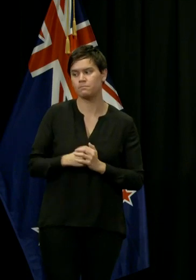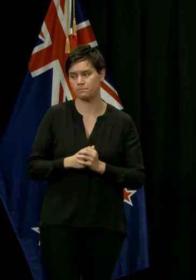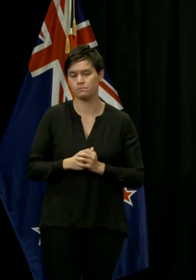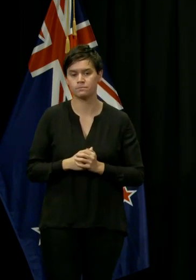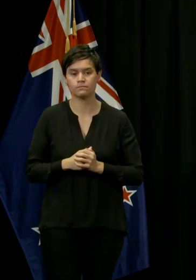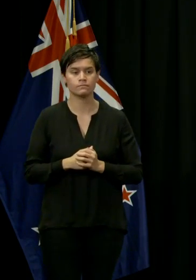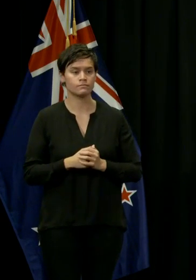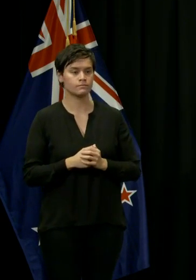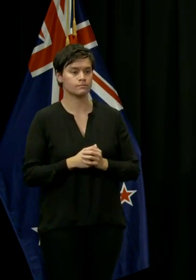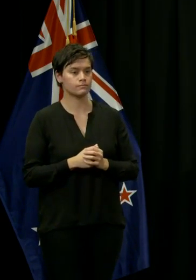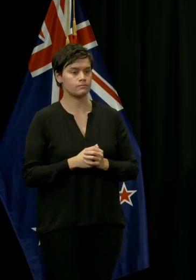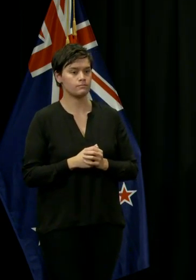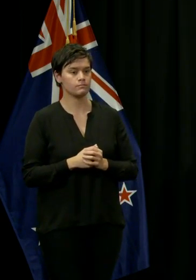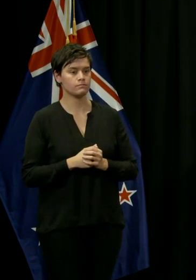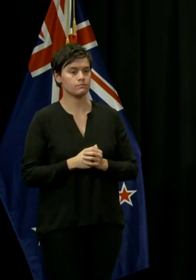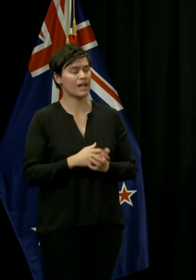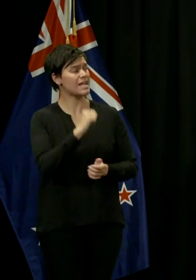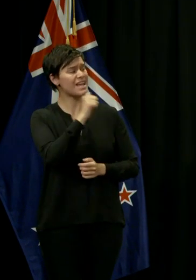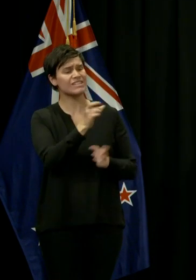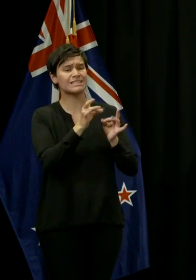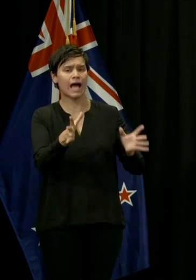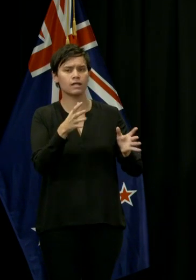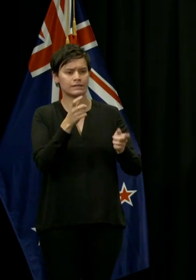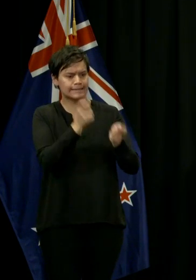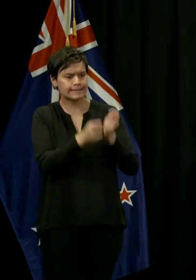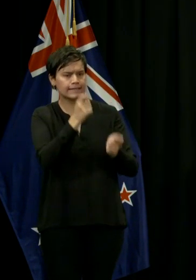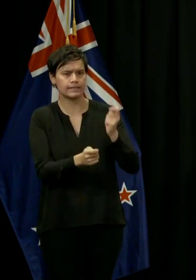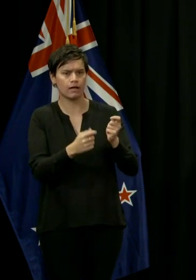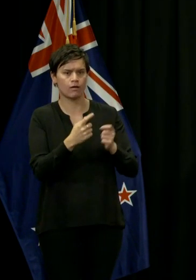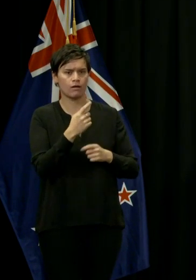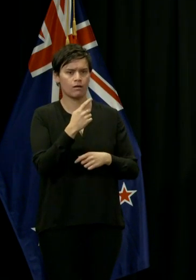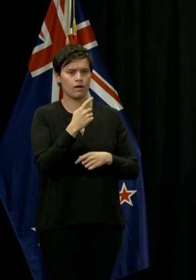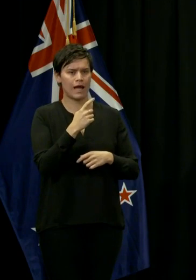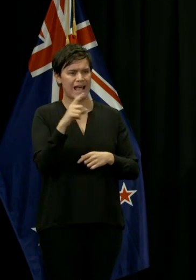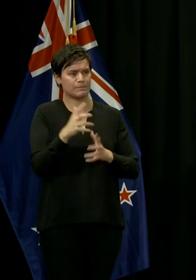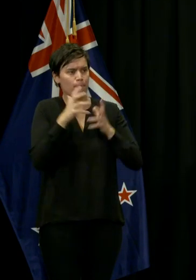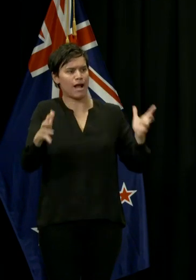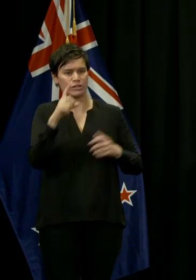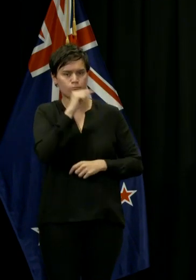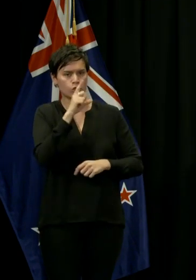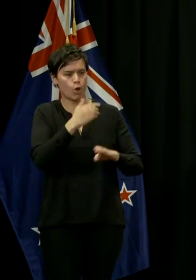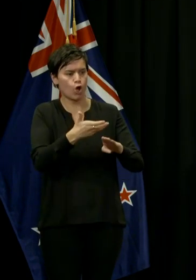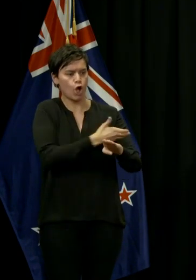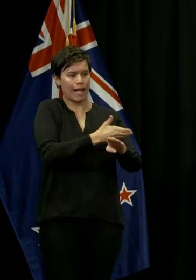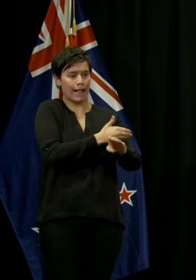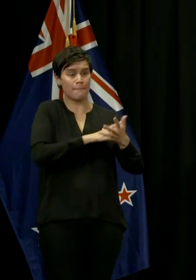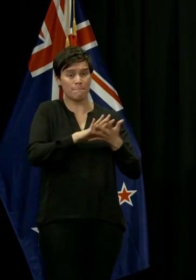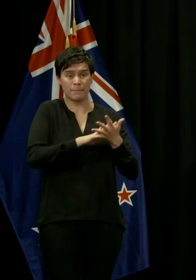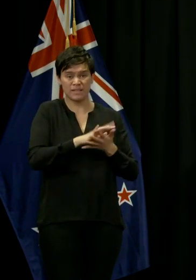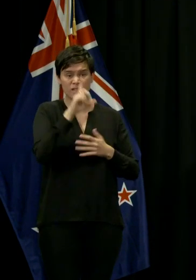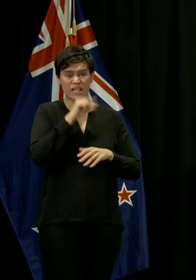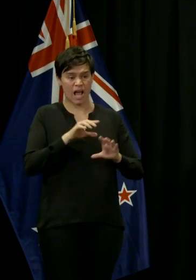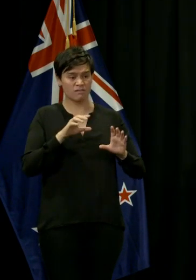testing at capacity sooner, could we have taken these measures sooner? Oh, look, no, I don't believe necessarily that would have been the